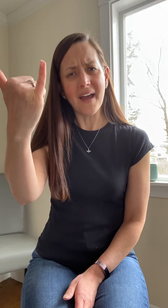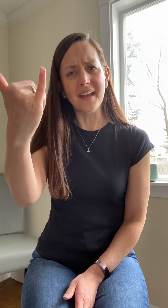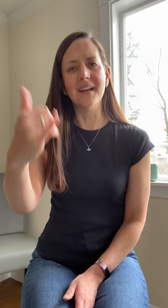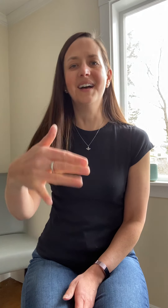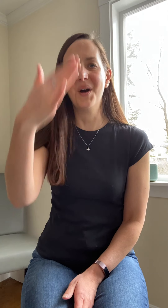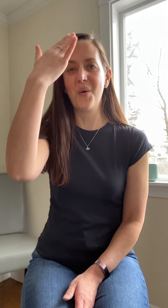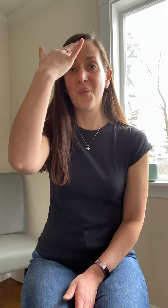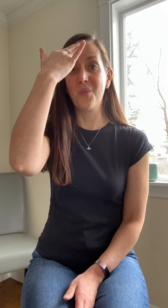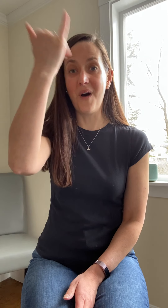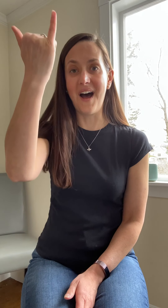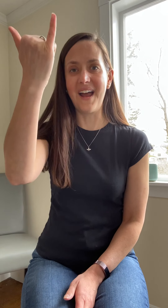why.